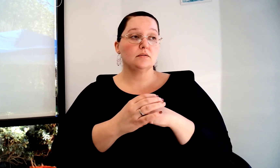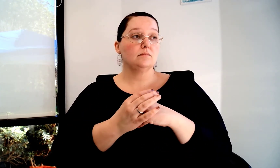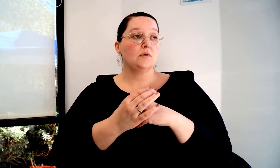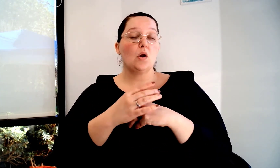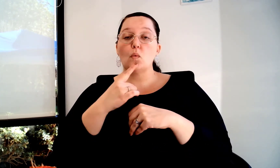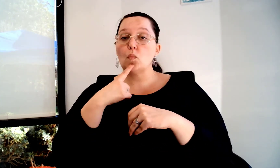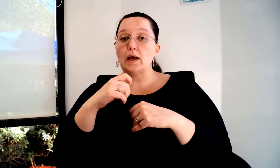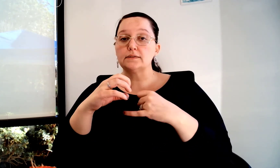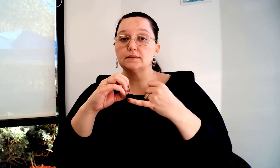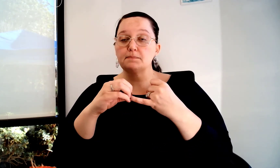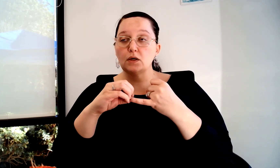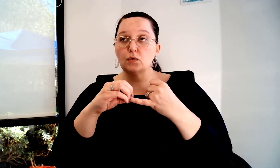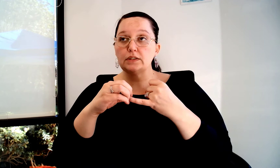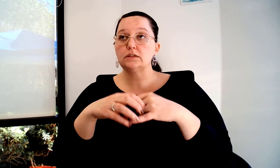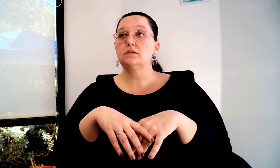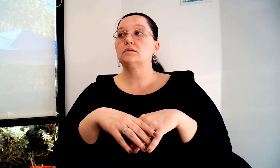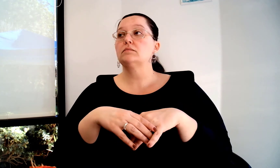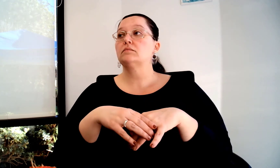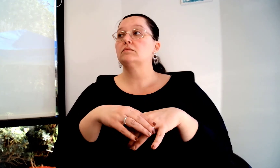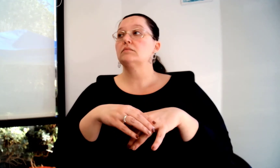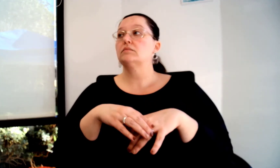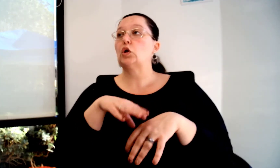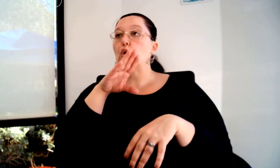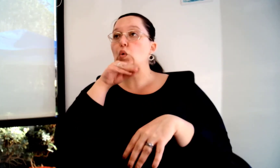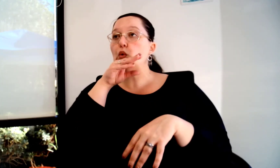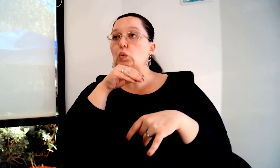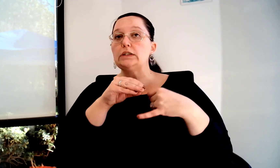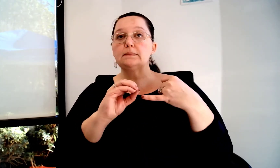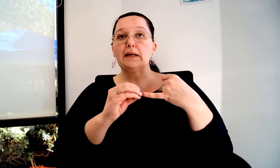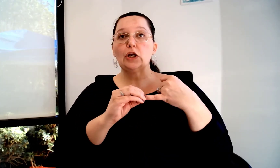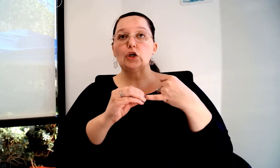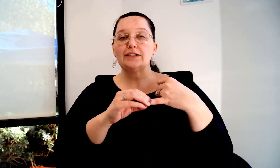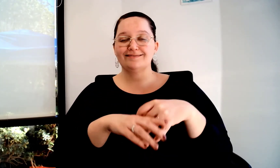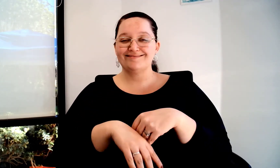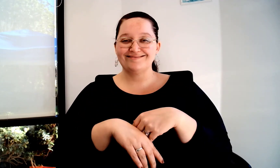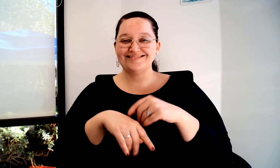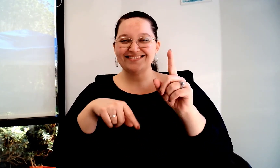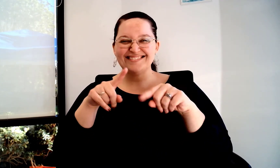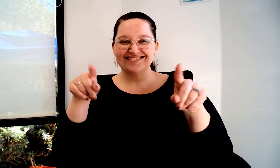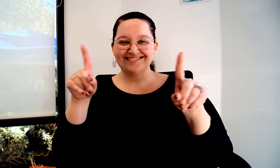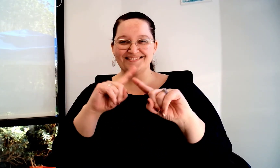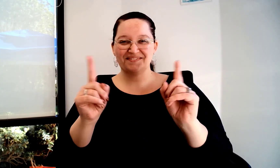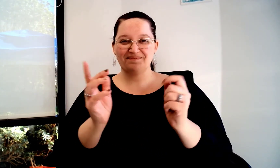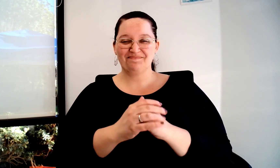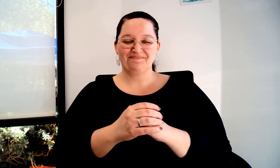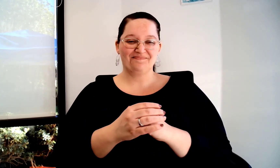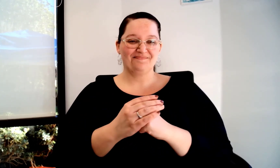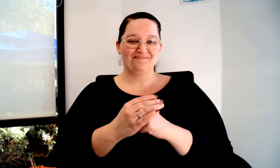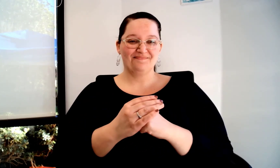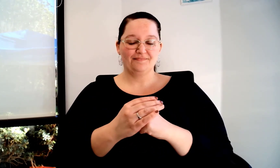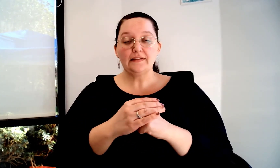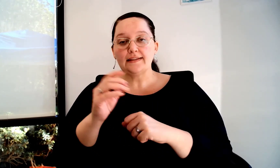add blueberry, raspberry, gooseberry if you want. There are various types of